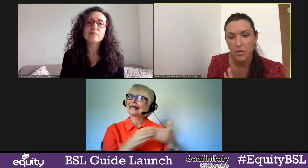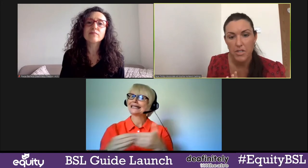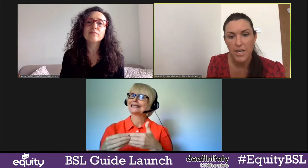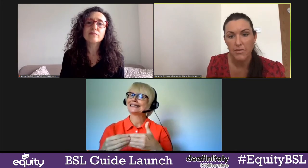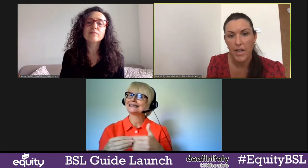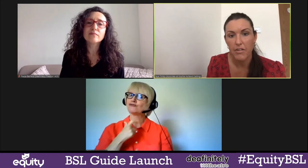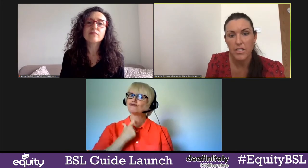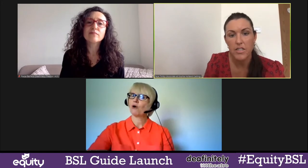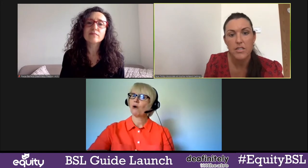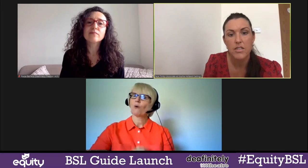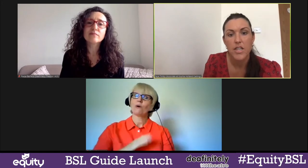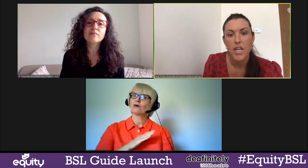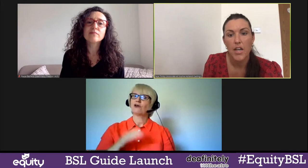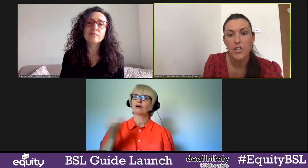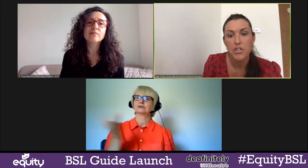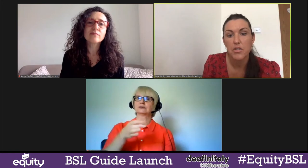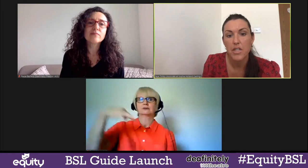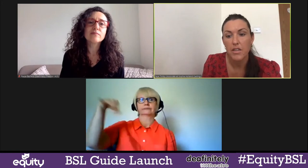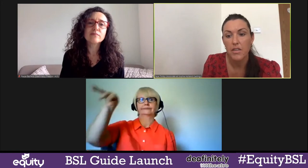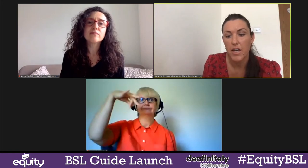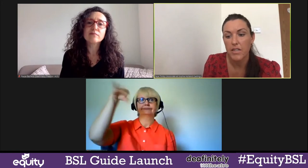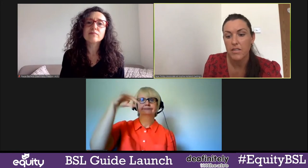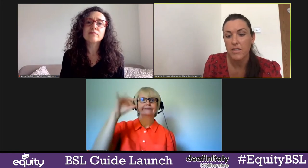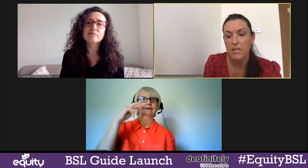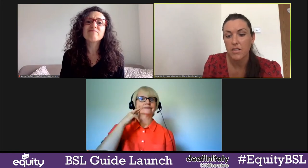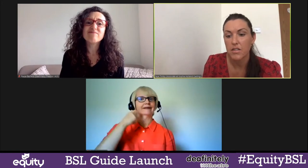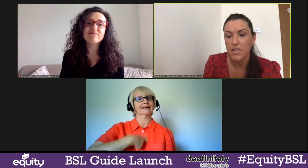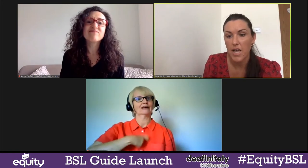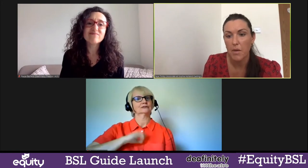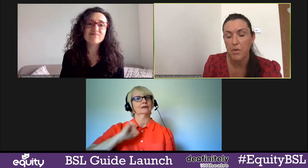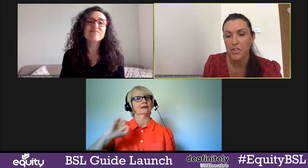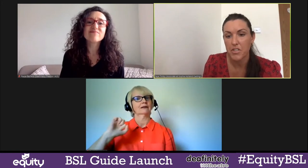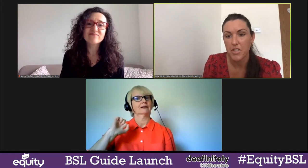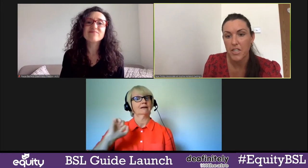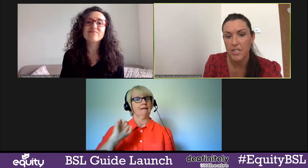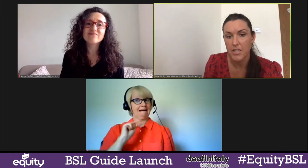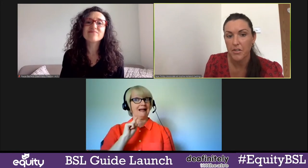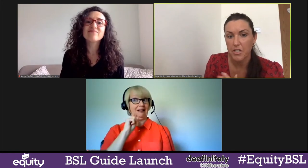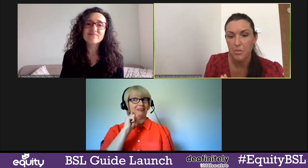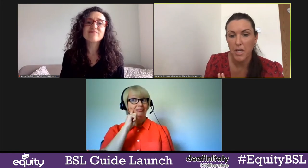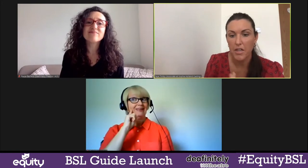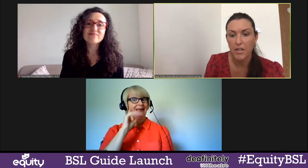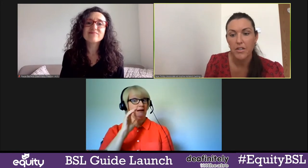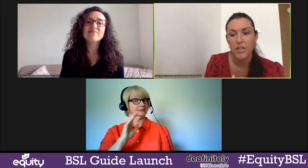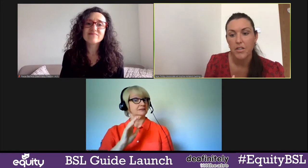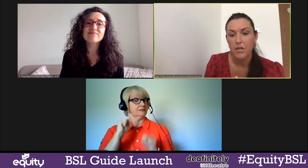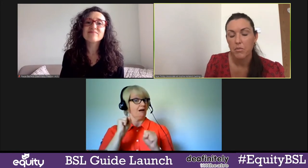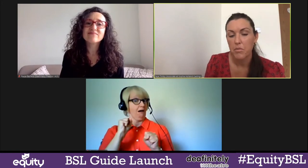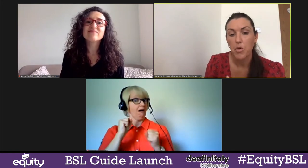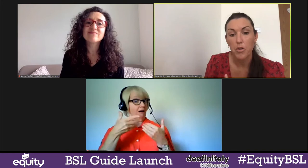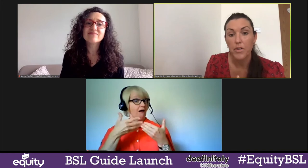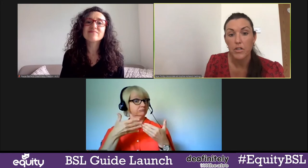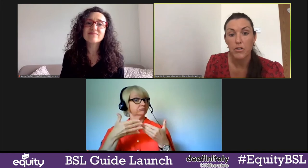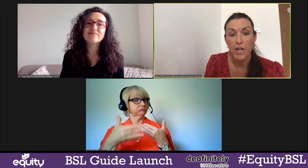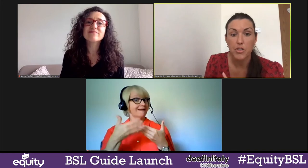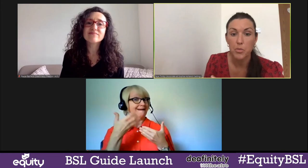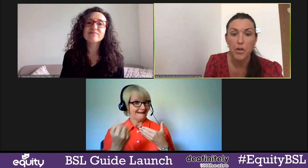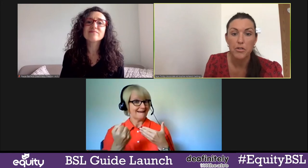deaf characters. And I do think that that is starting to happen. I just think it's going to be a more of a gradual